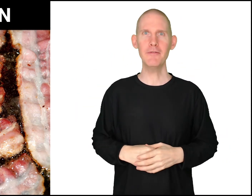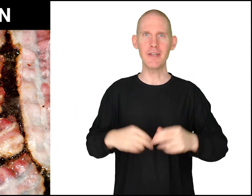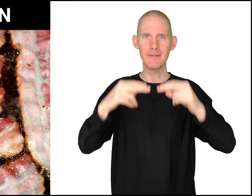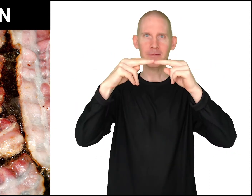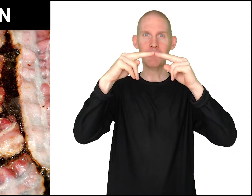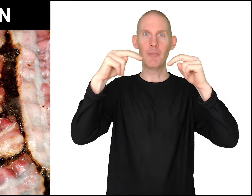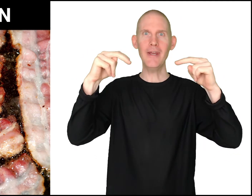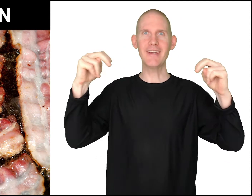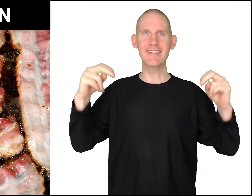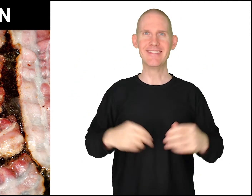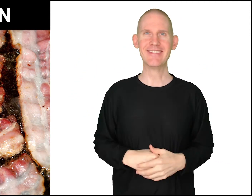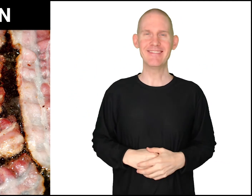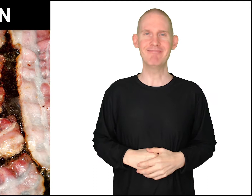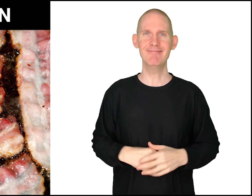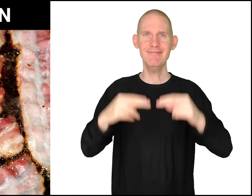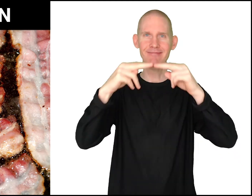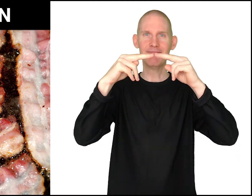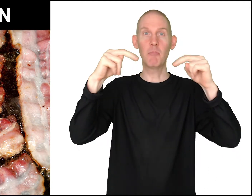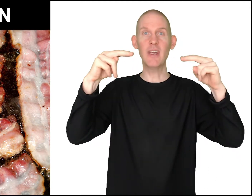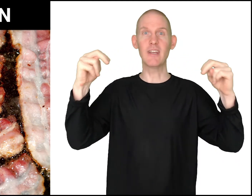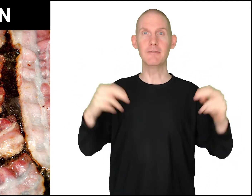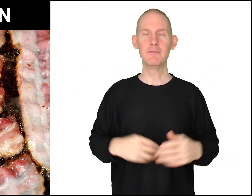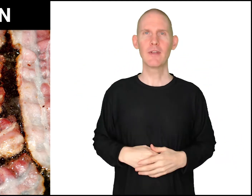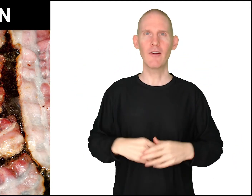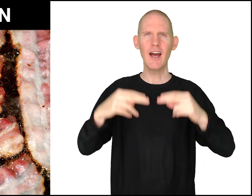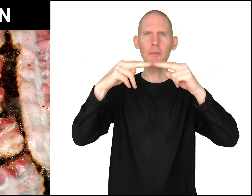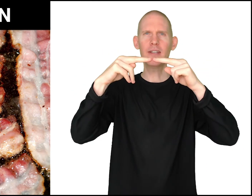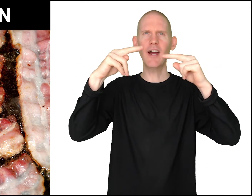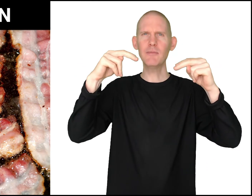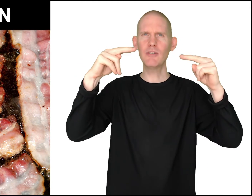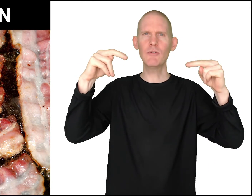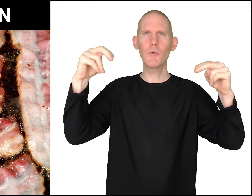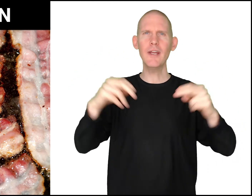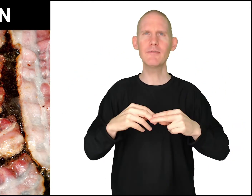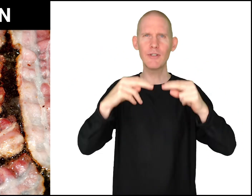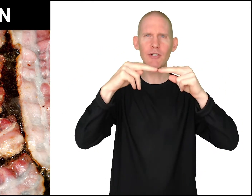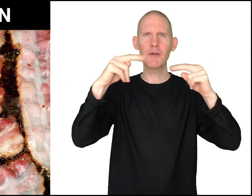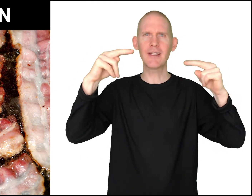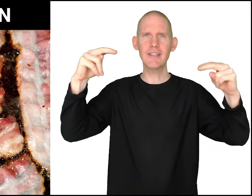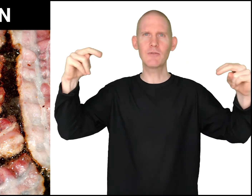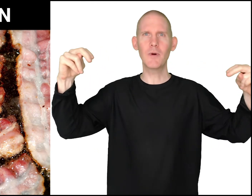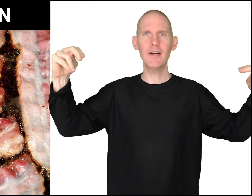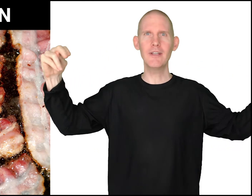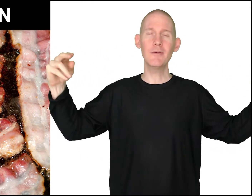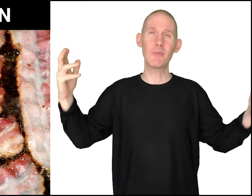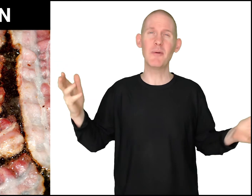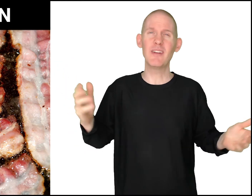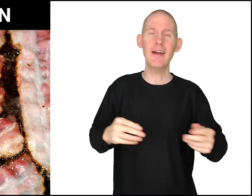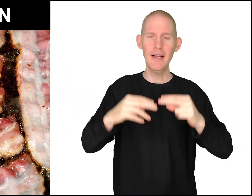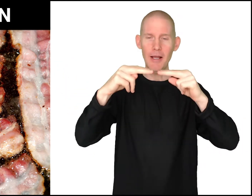wavy. Bacon. Bacon. All right, how many times do you do the waves? Are you going to go like this way out here? Probably not.